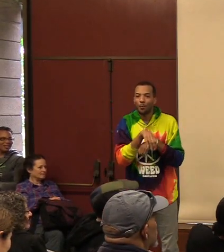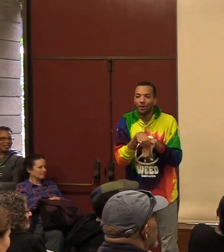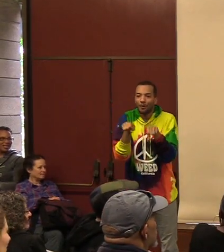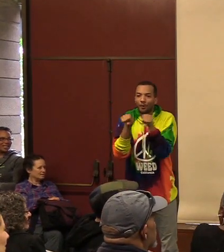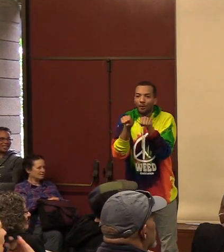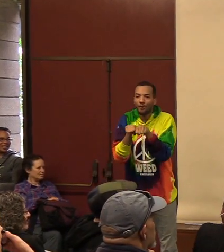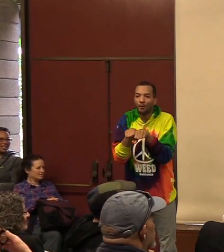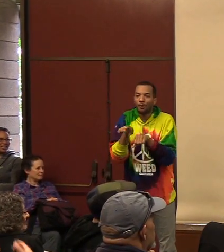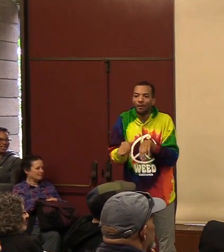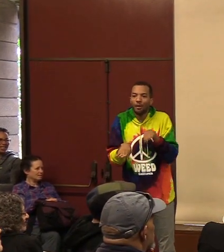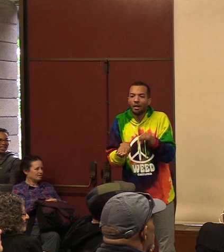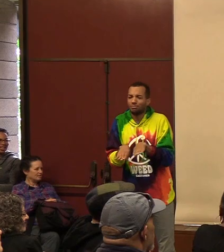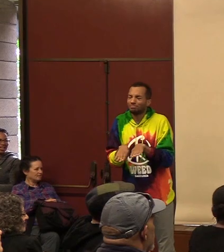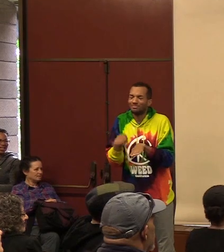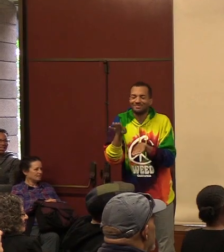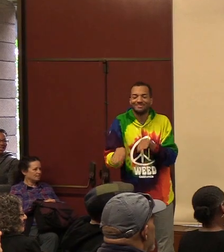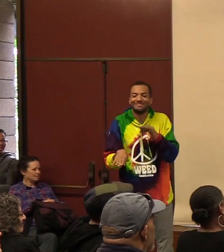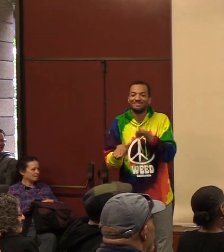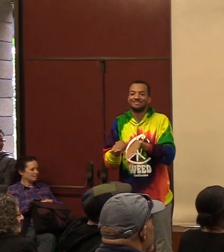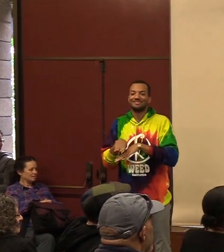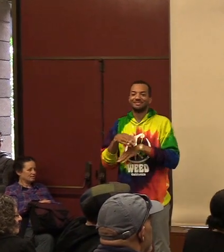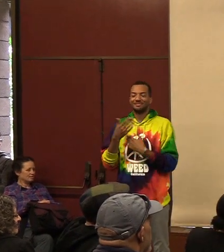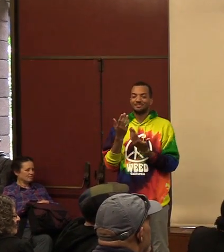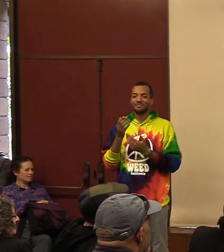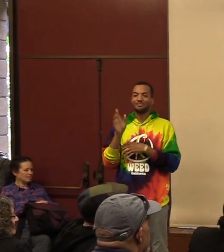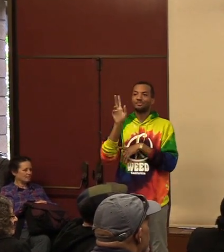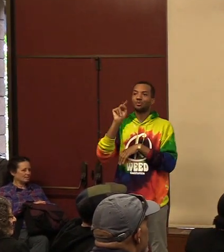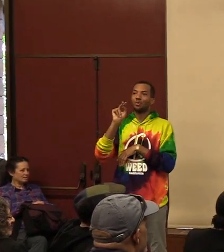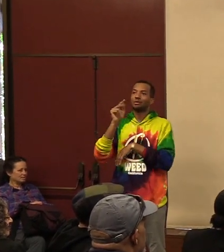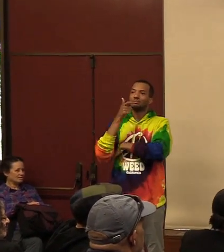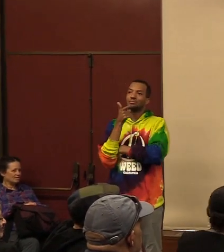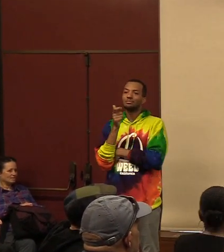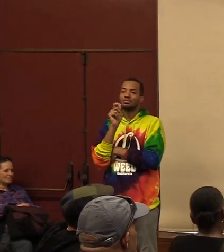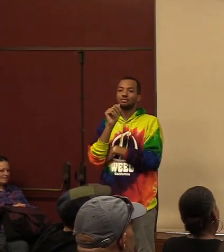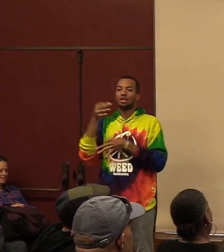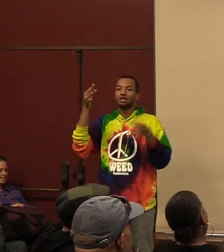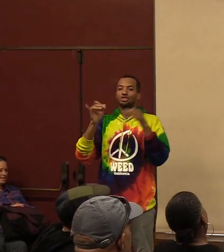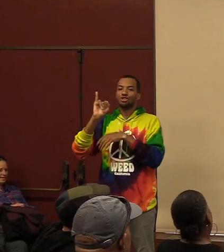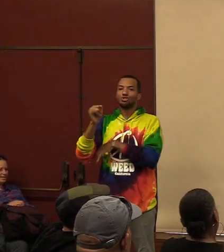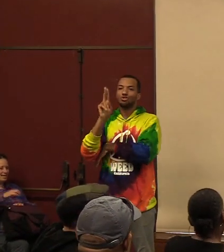and go sit down in front of the TV and watch Judge Judy all day.